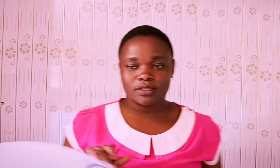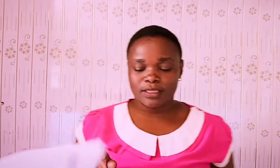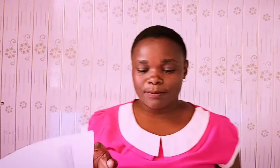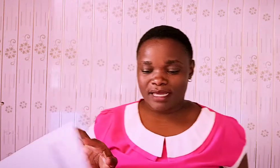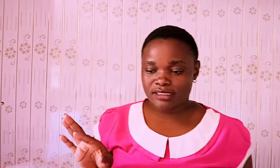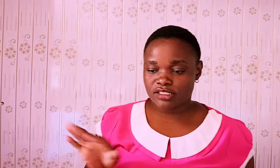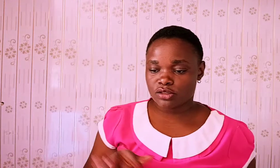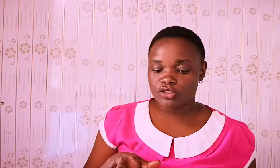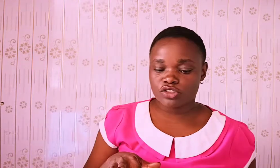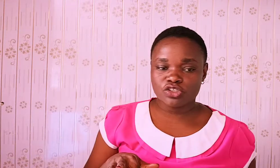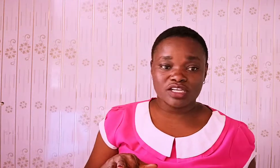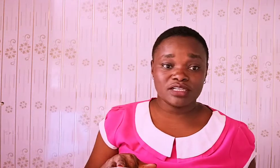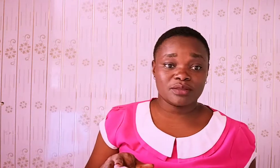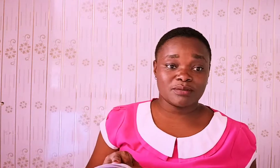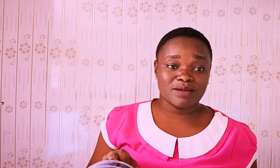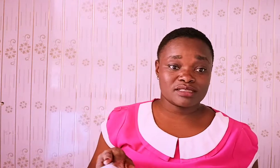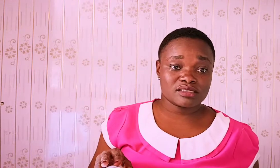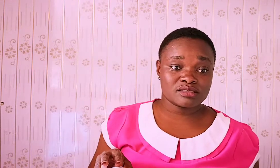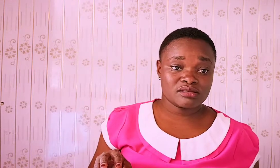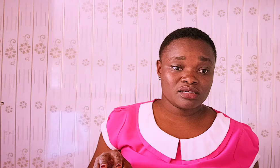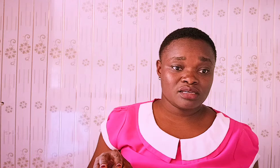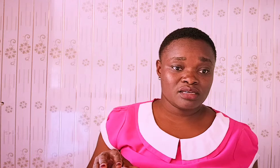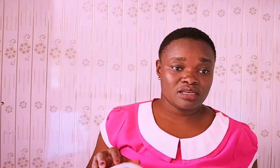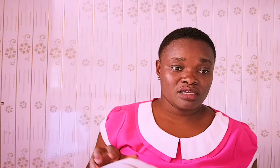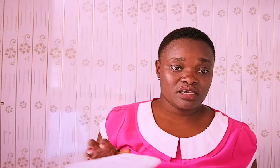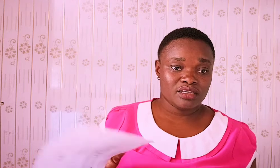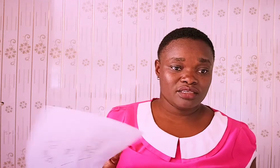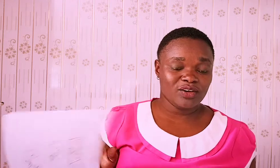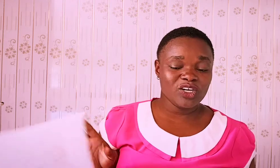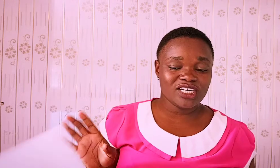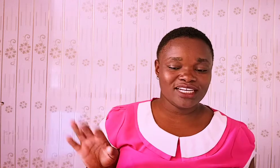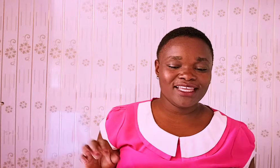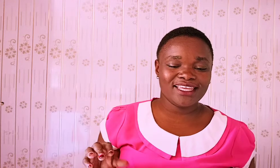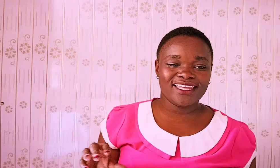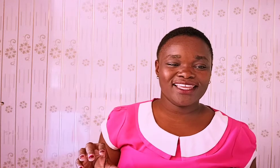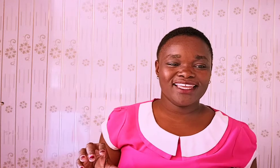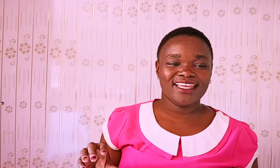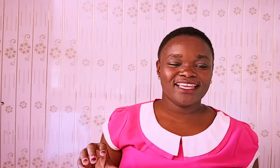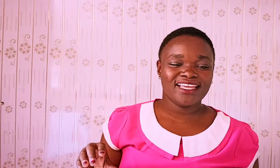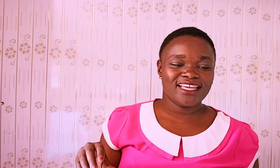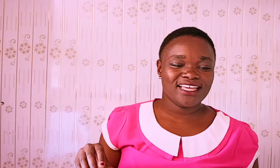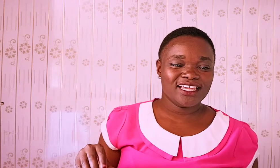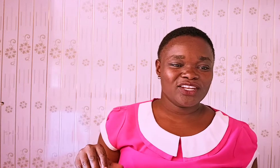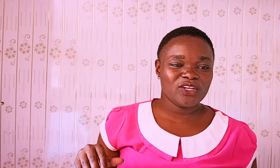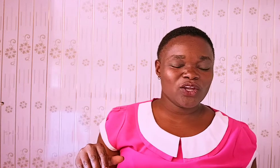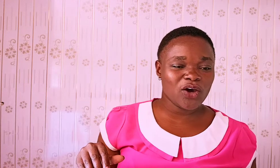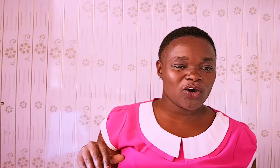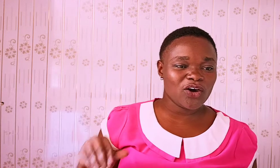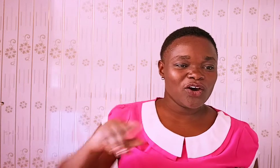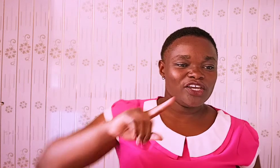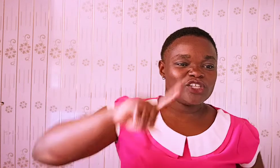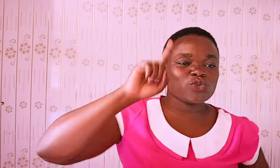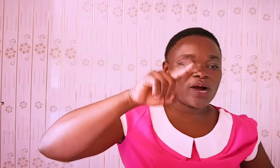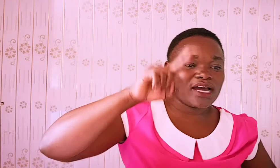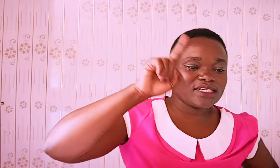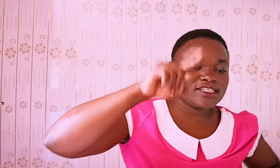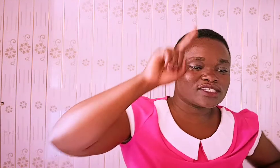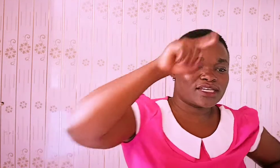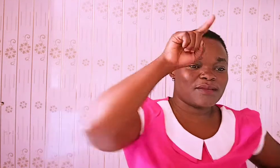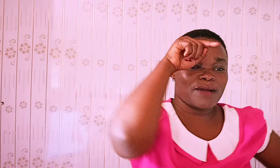3 marks. It's usually 3 marks. Only. For all these words? No, each word is 3